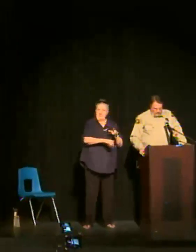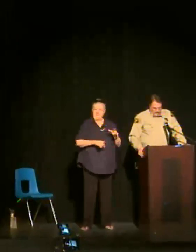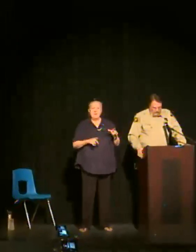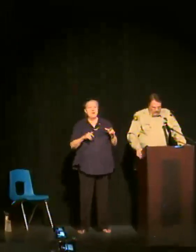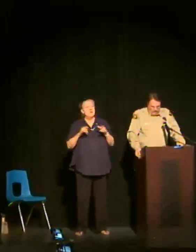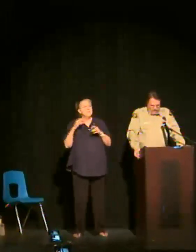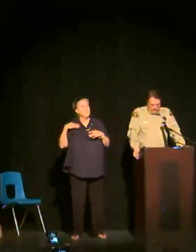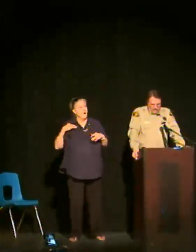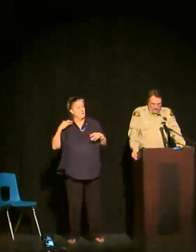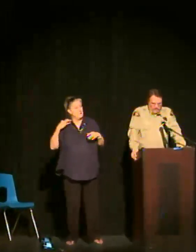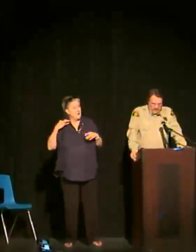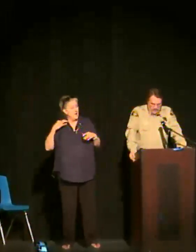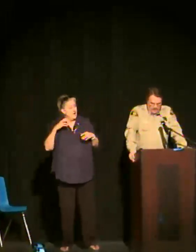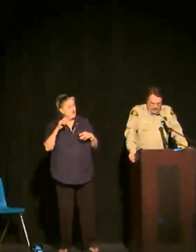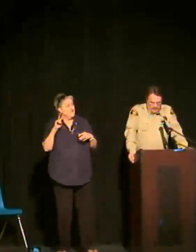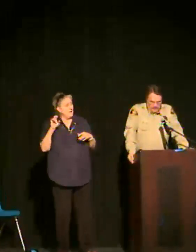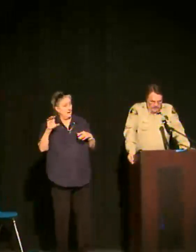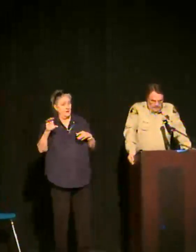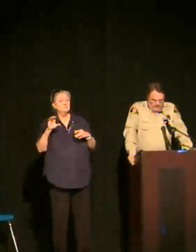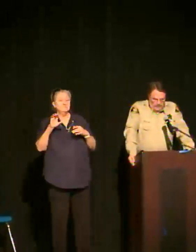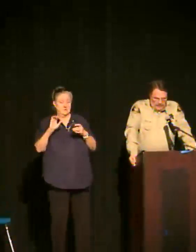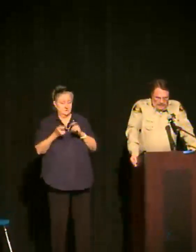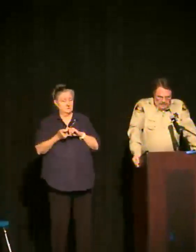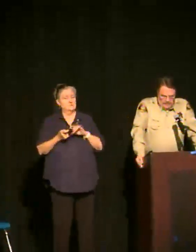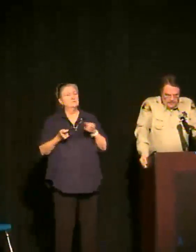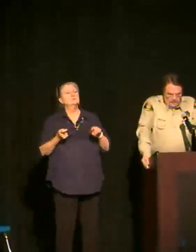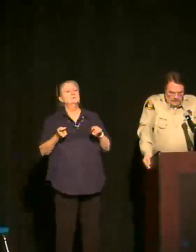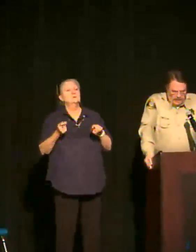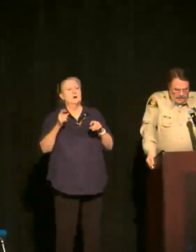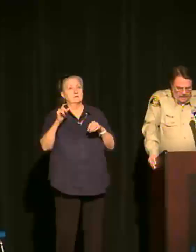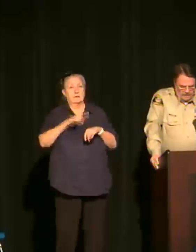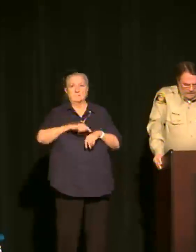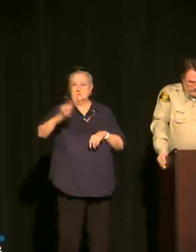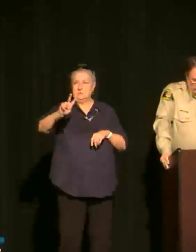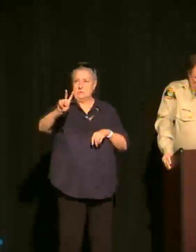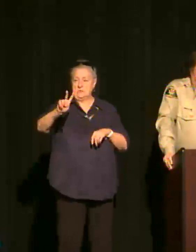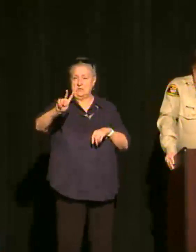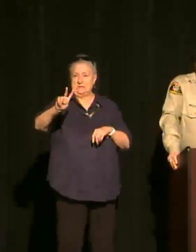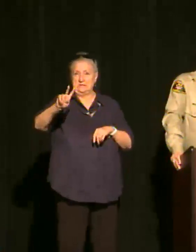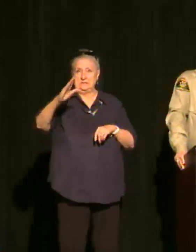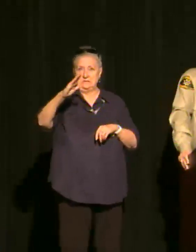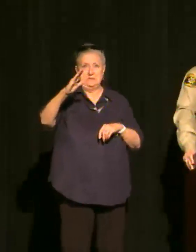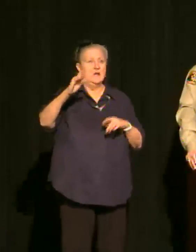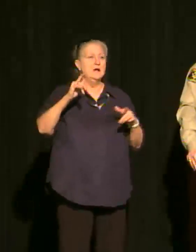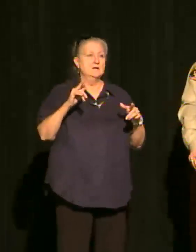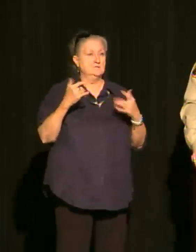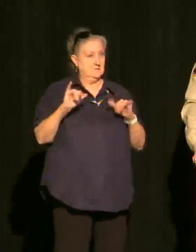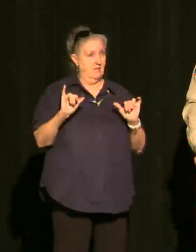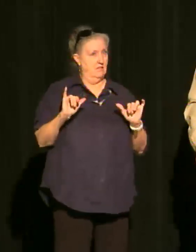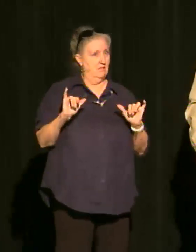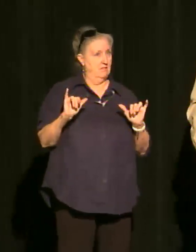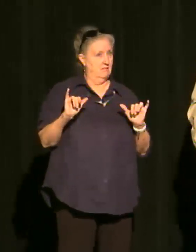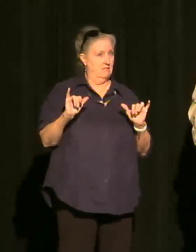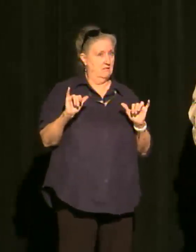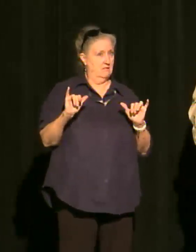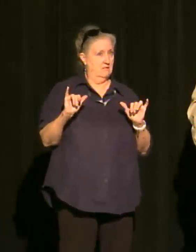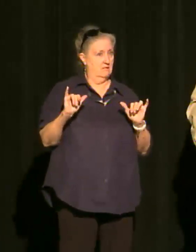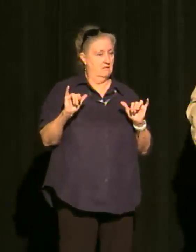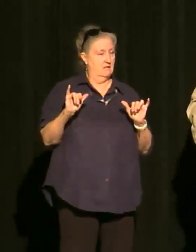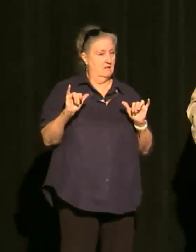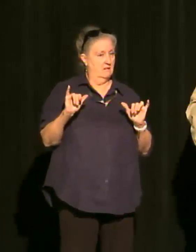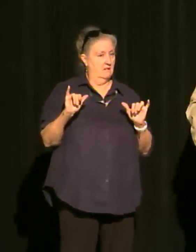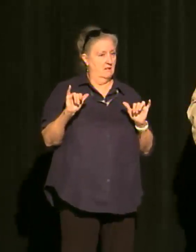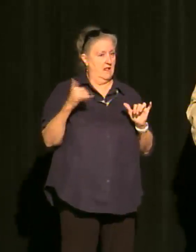The voluntary evacuation order did change as of 2 o'clock, and we still, at this point, have